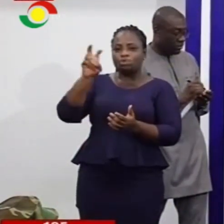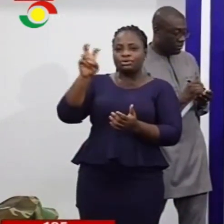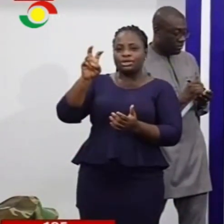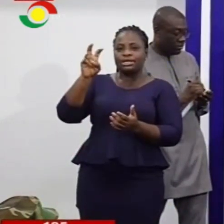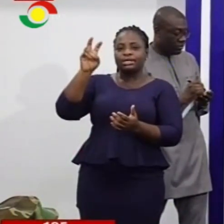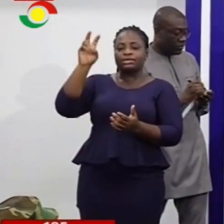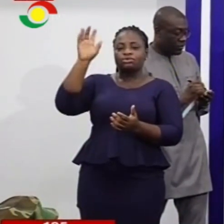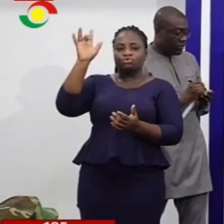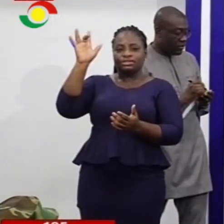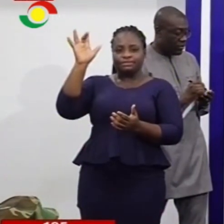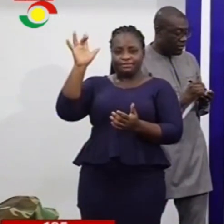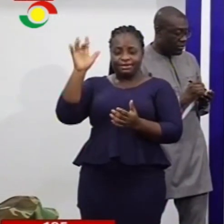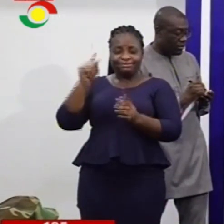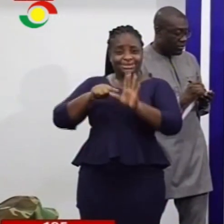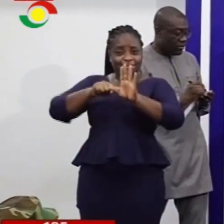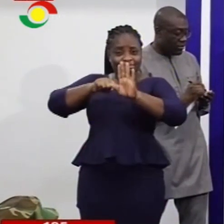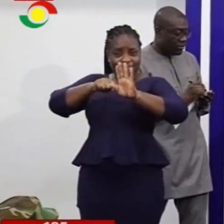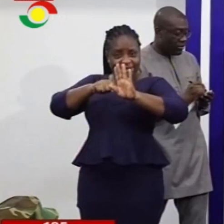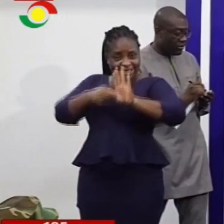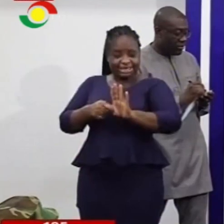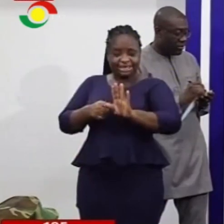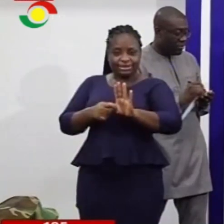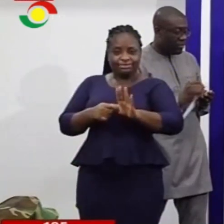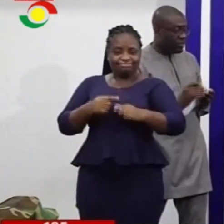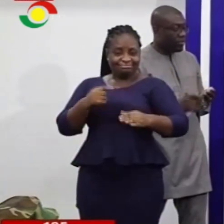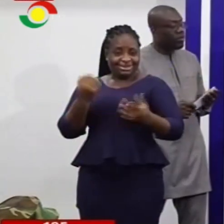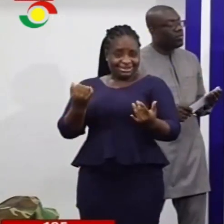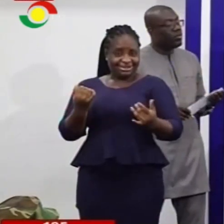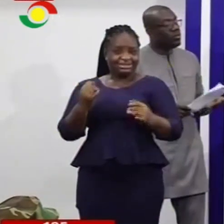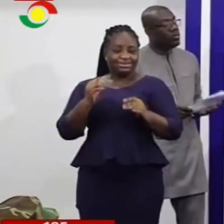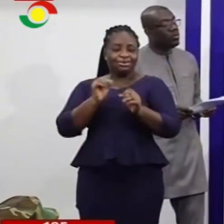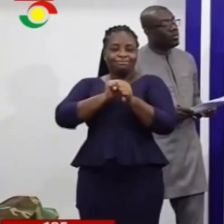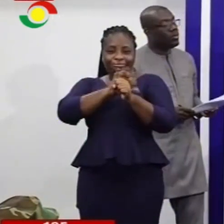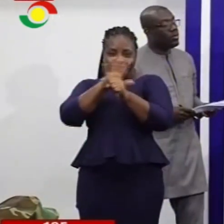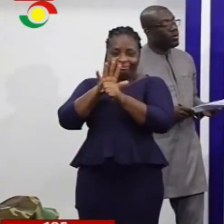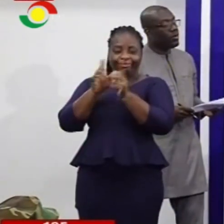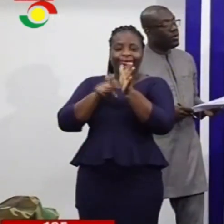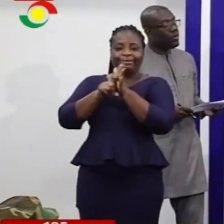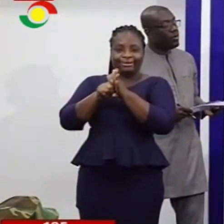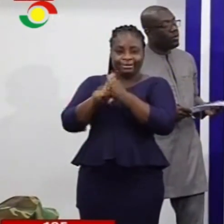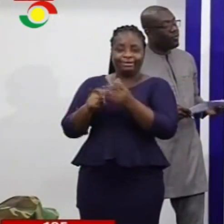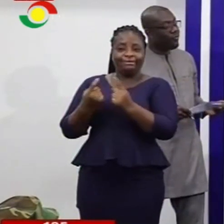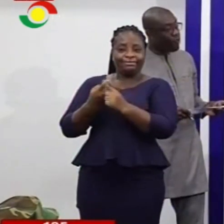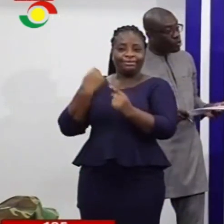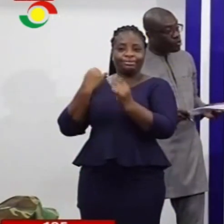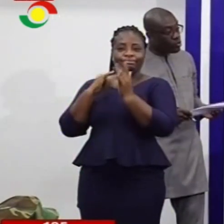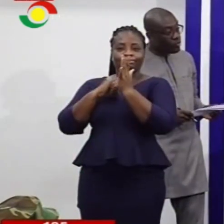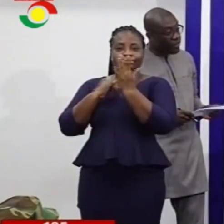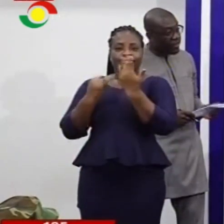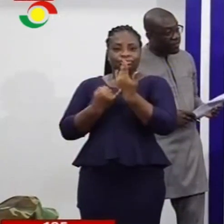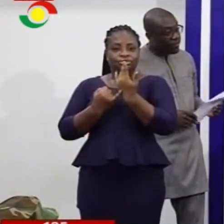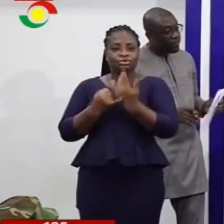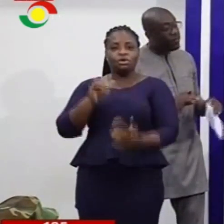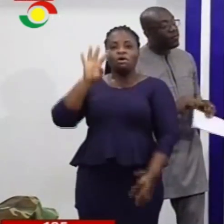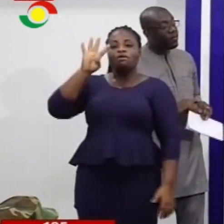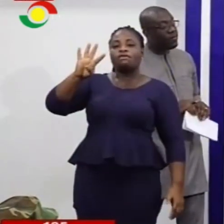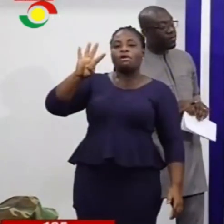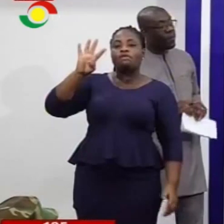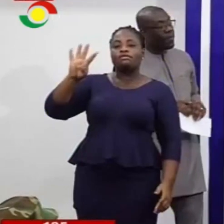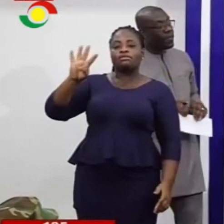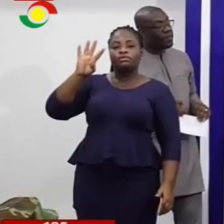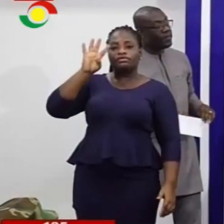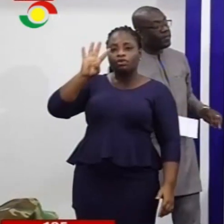4,225 tests since the beginning of this exercise from January. 4,225.